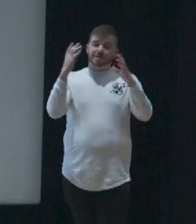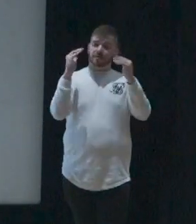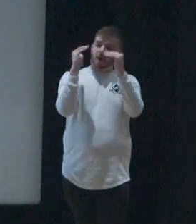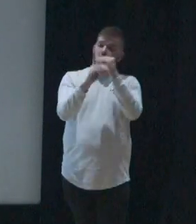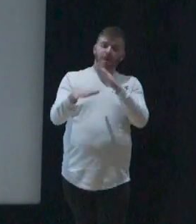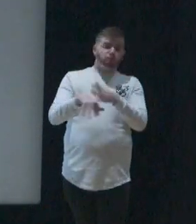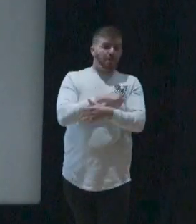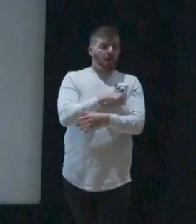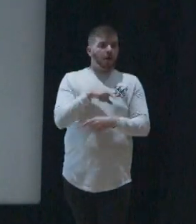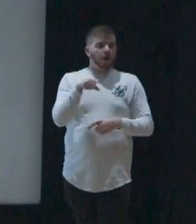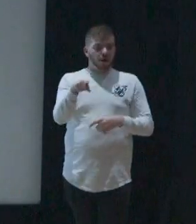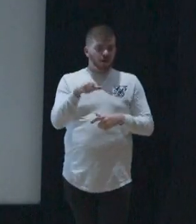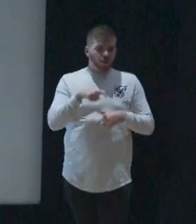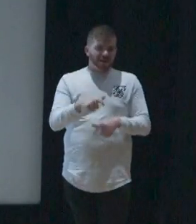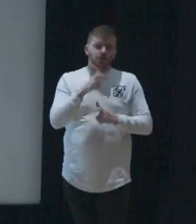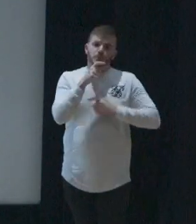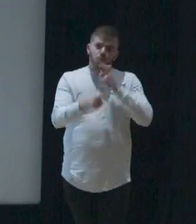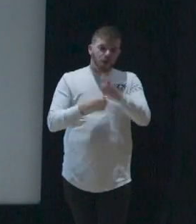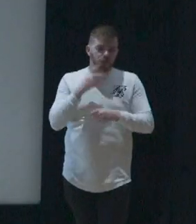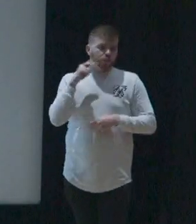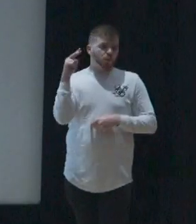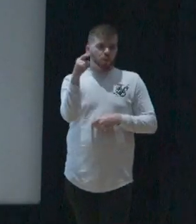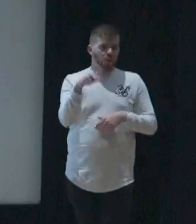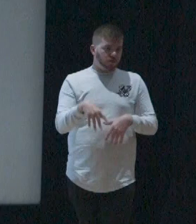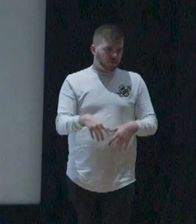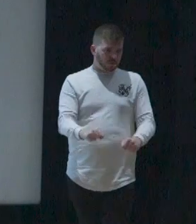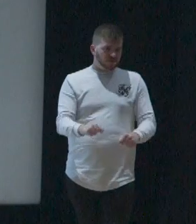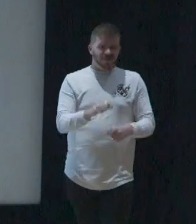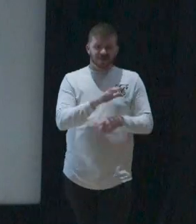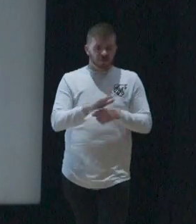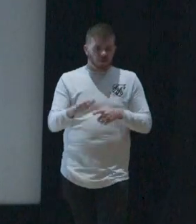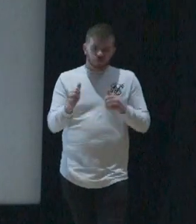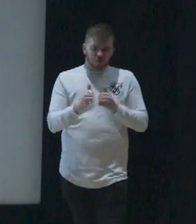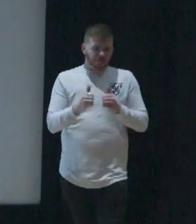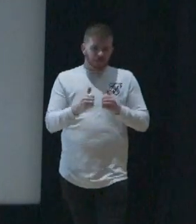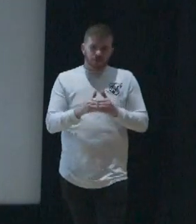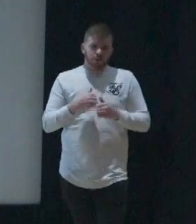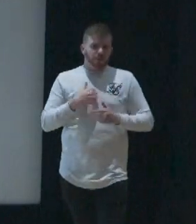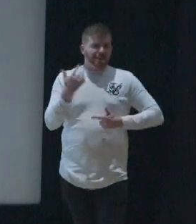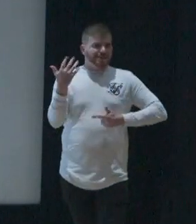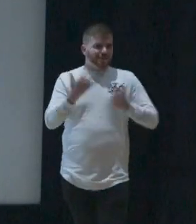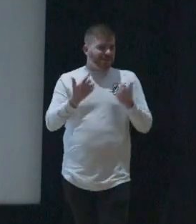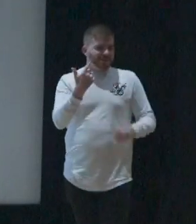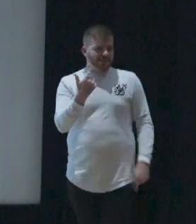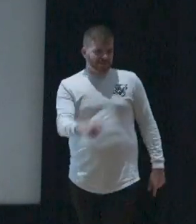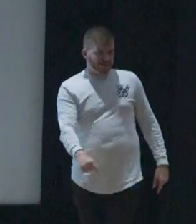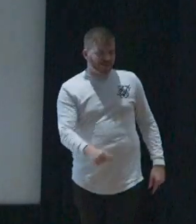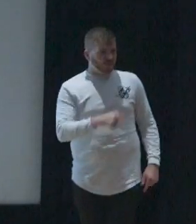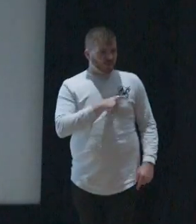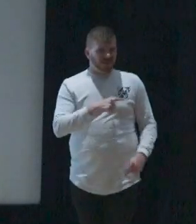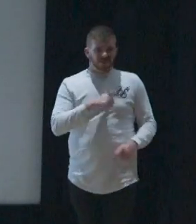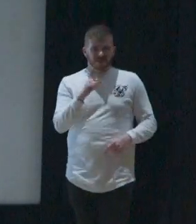had to always keep in mind those words that we saw at the beginning. It's not particularly relevant to visiting 1770 because, you know, people